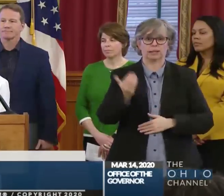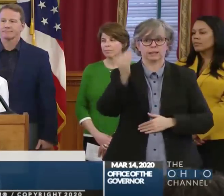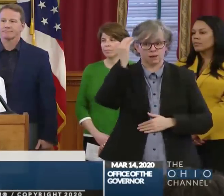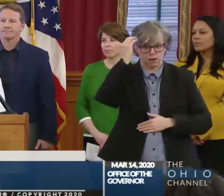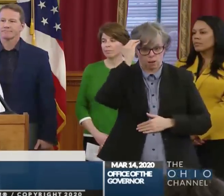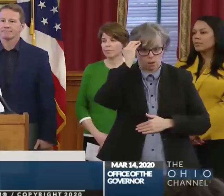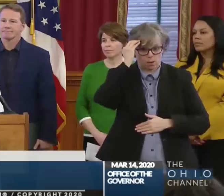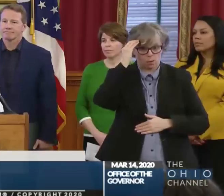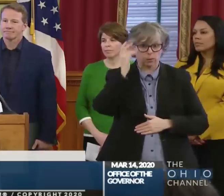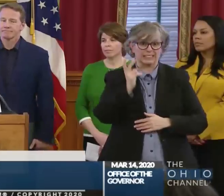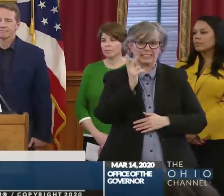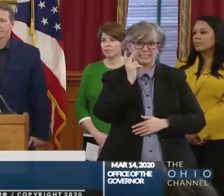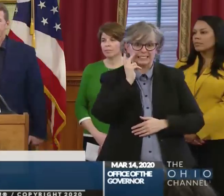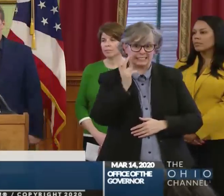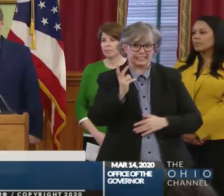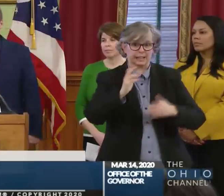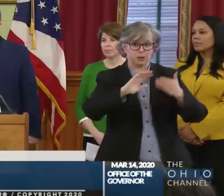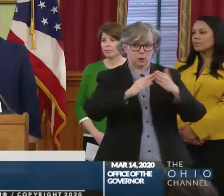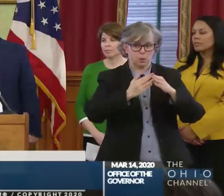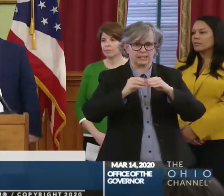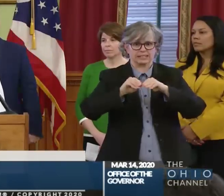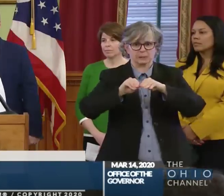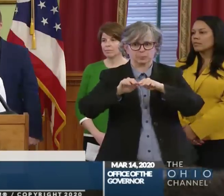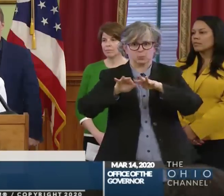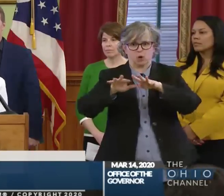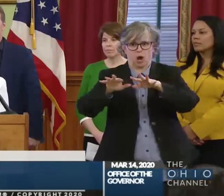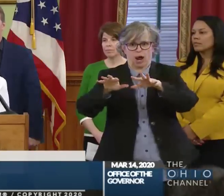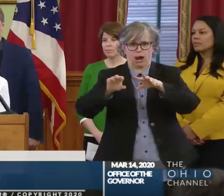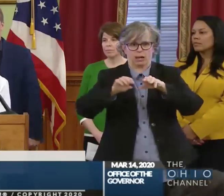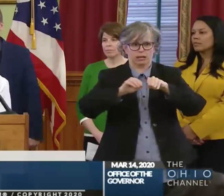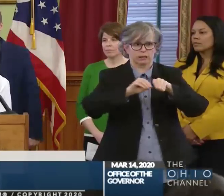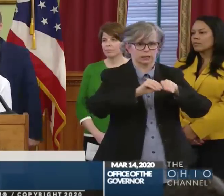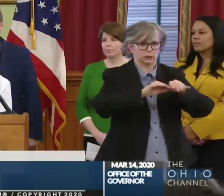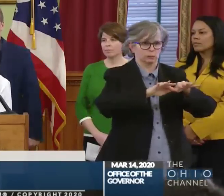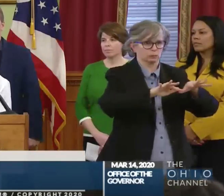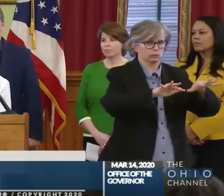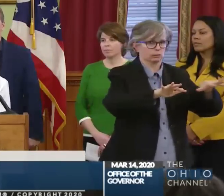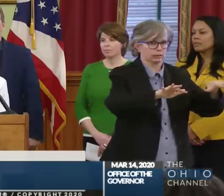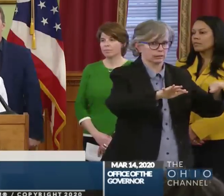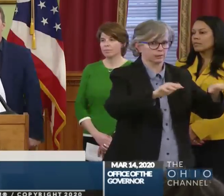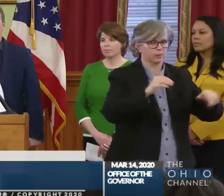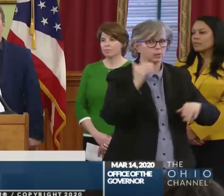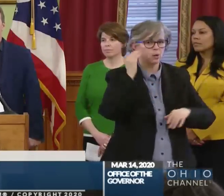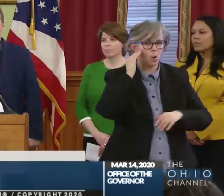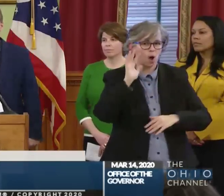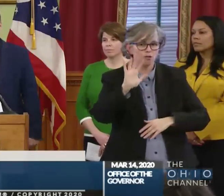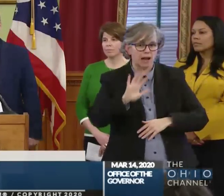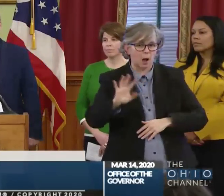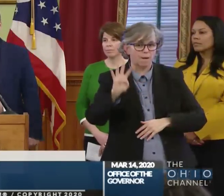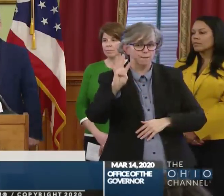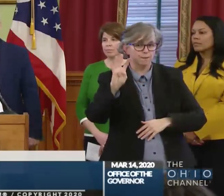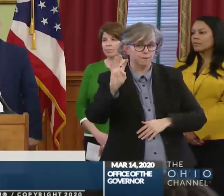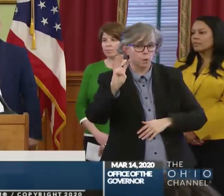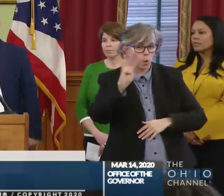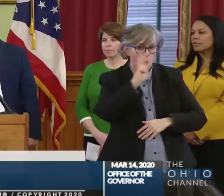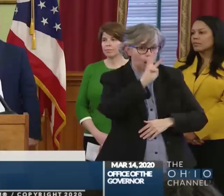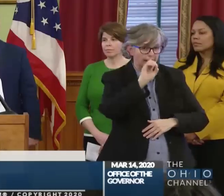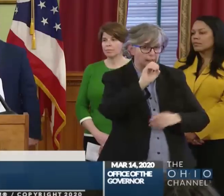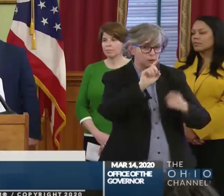community spread, we know that estimates of 40 to 70% spread by the